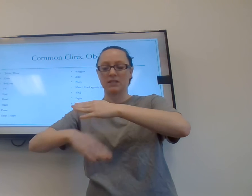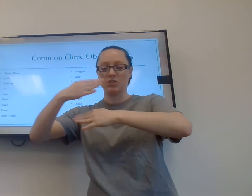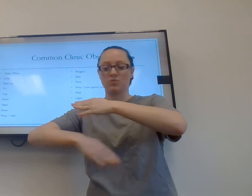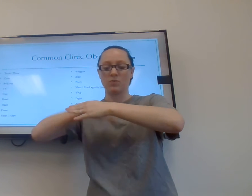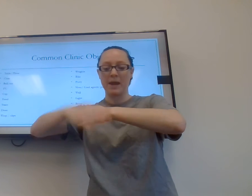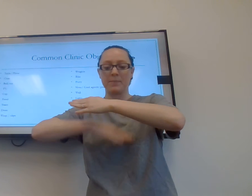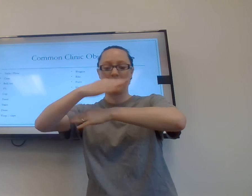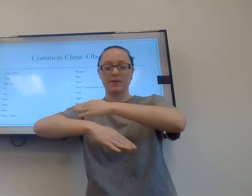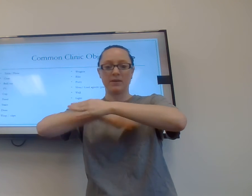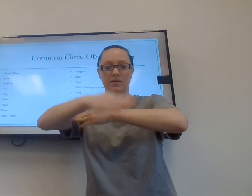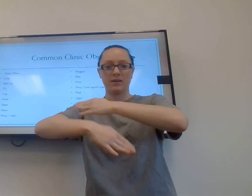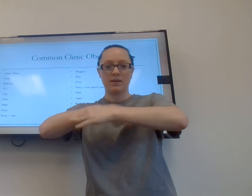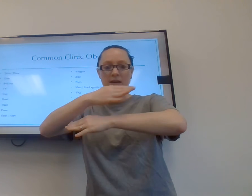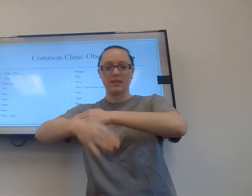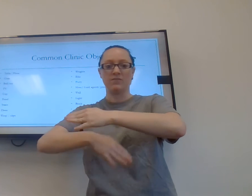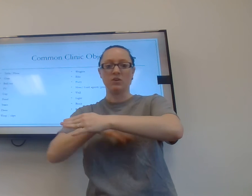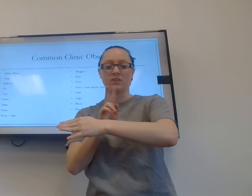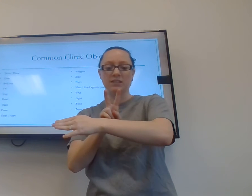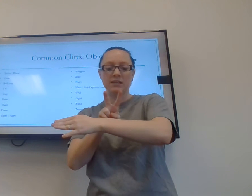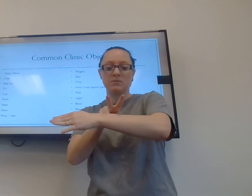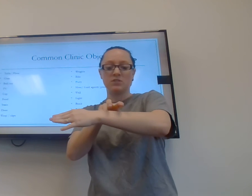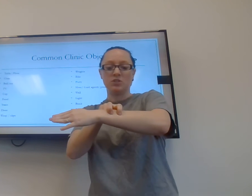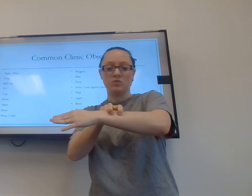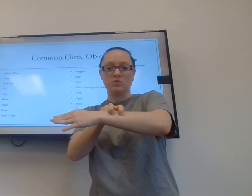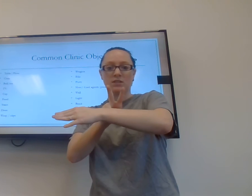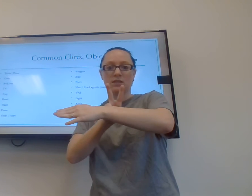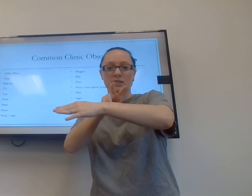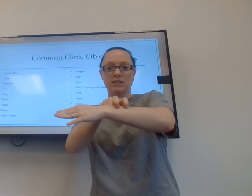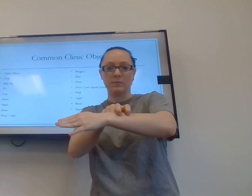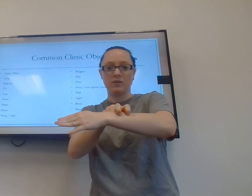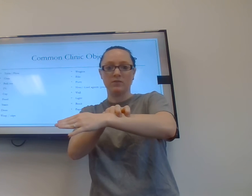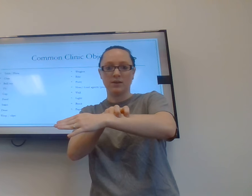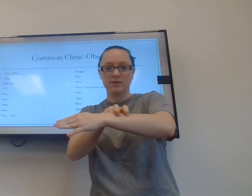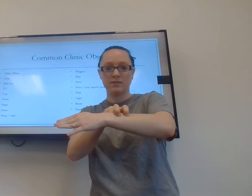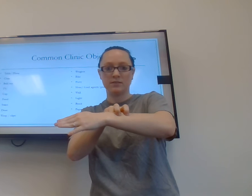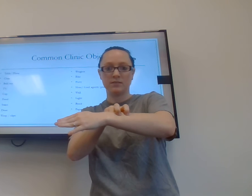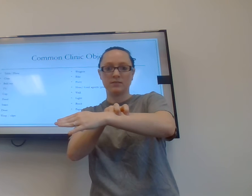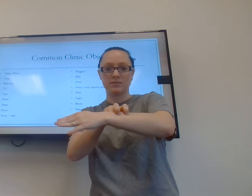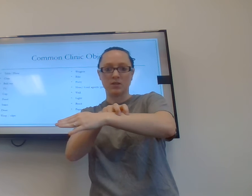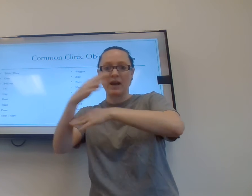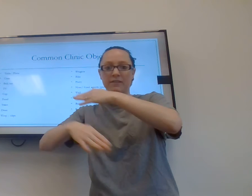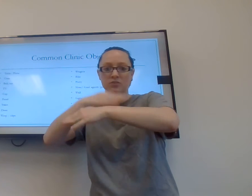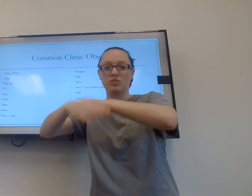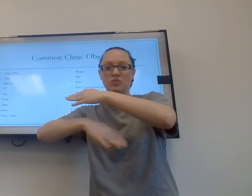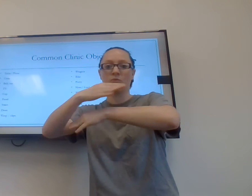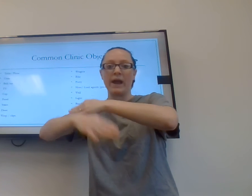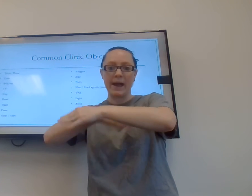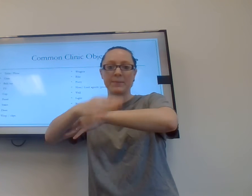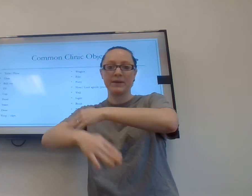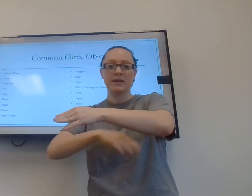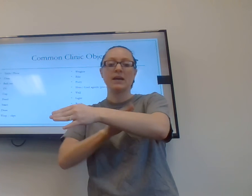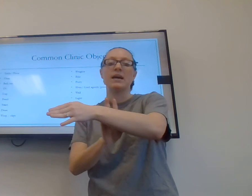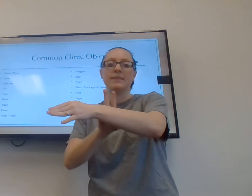you'd wrap. And then if you have clips, you'd flip over. So after you wrap and then